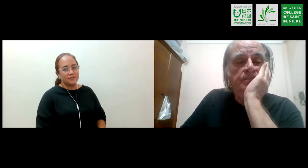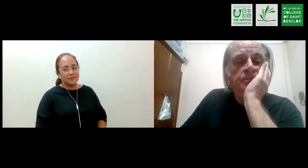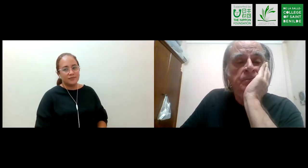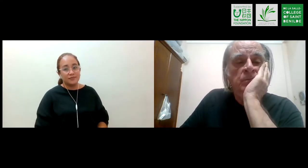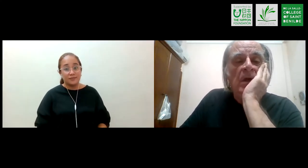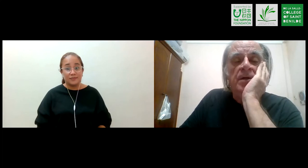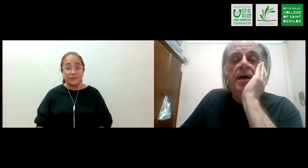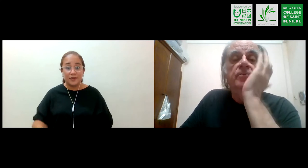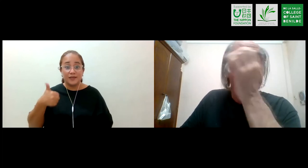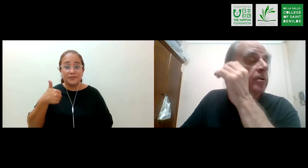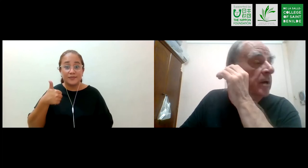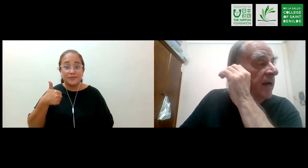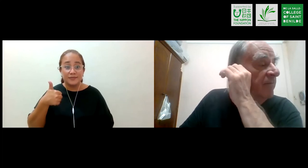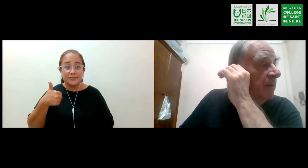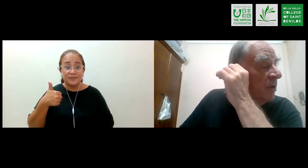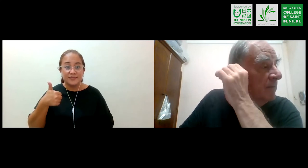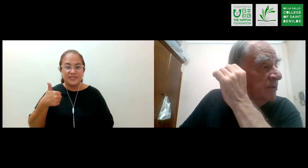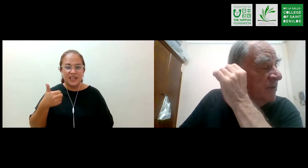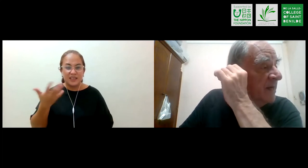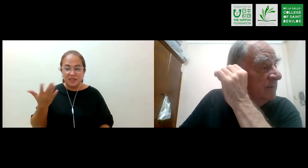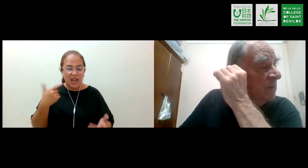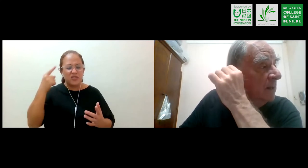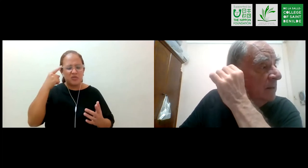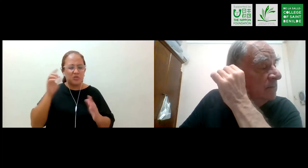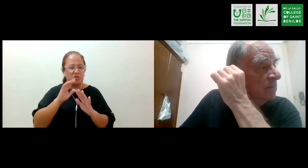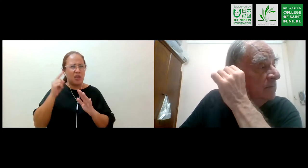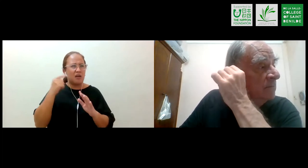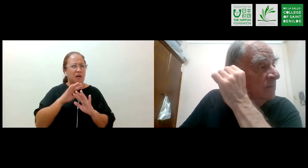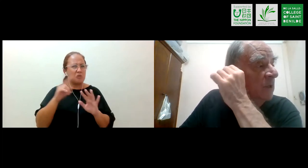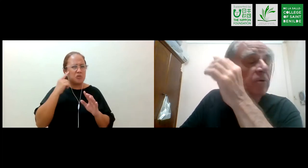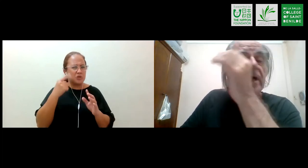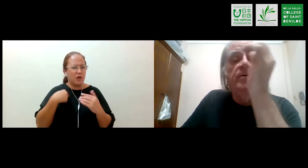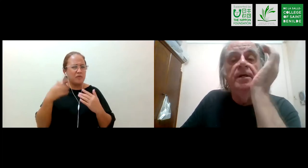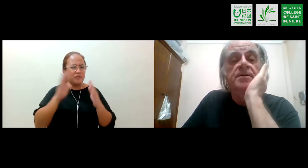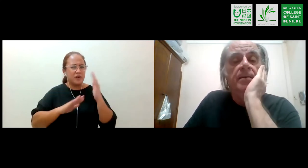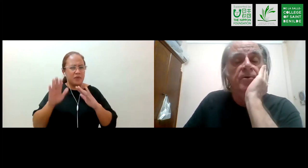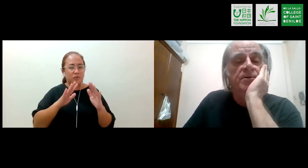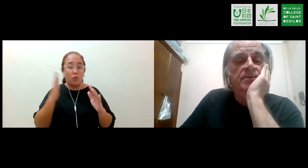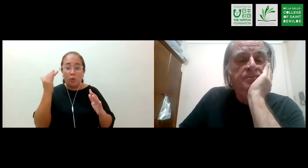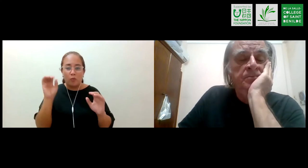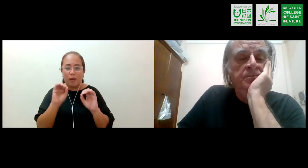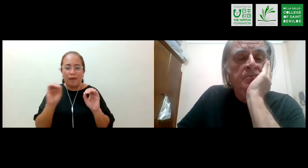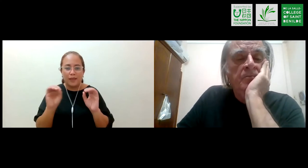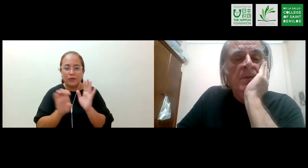Okay, so I don't think you're going to have any problems with that. We don't have any